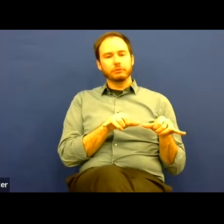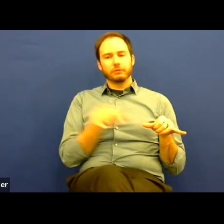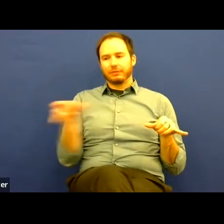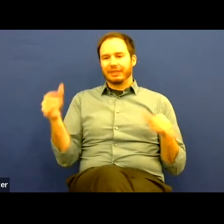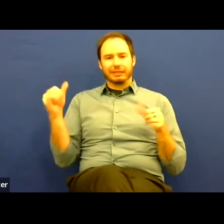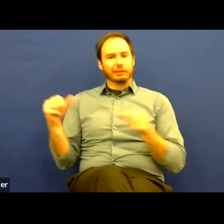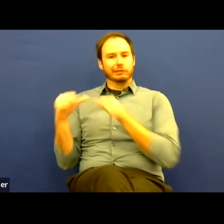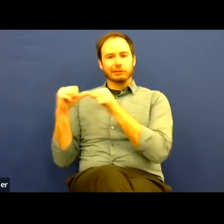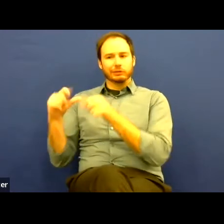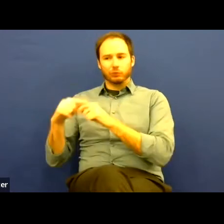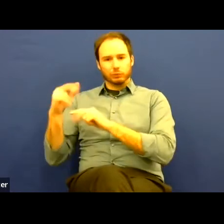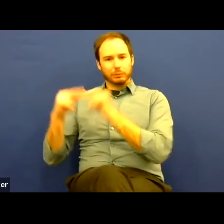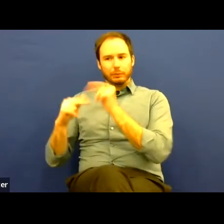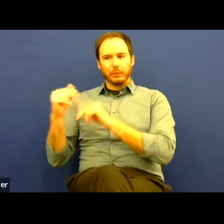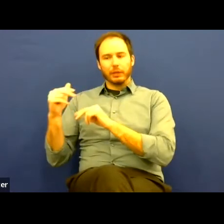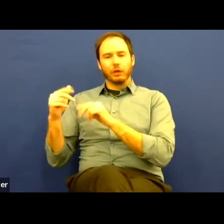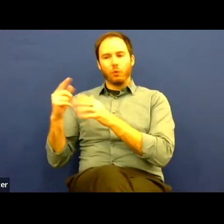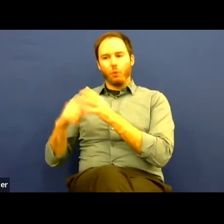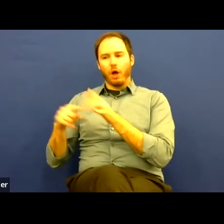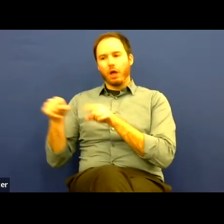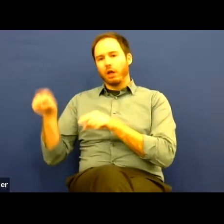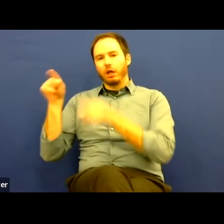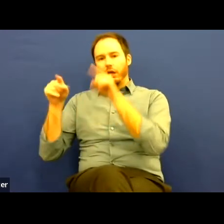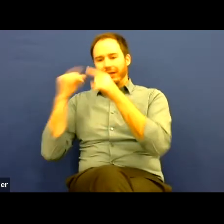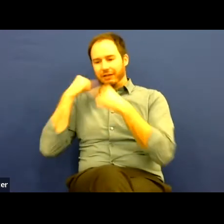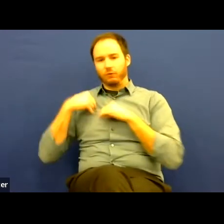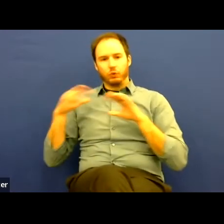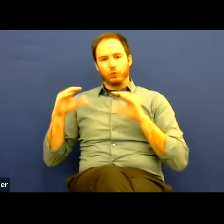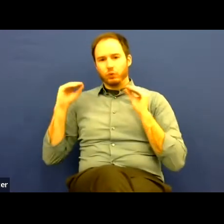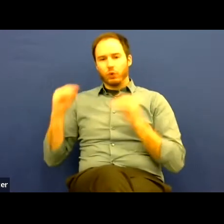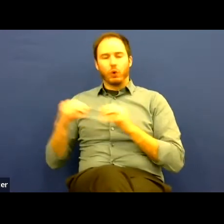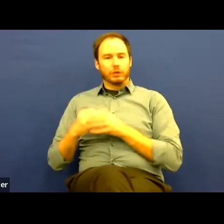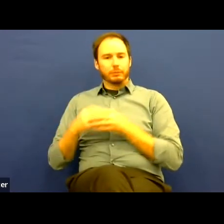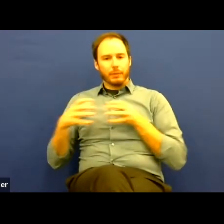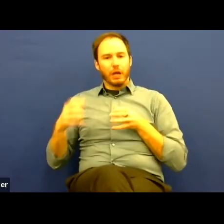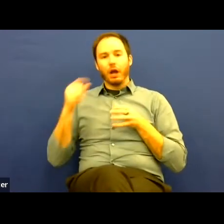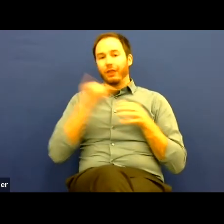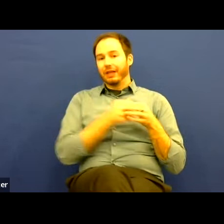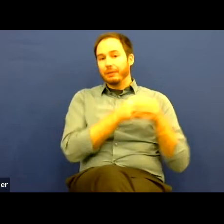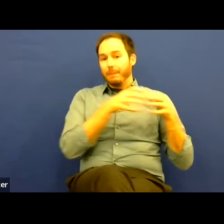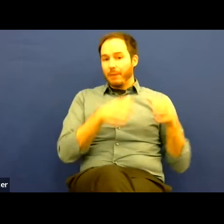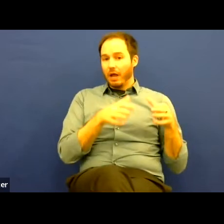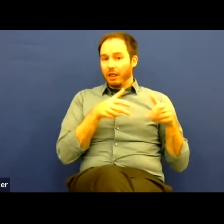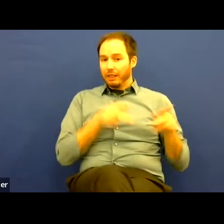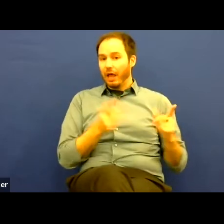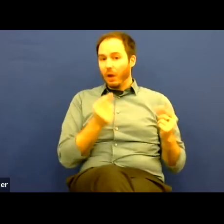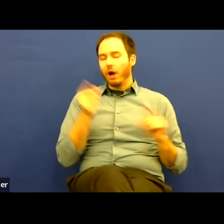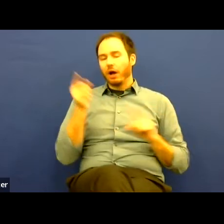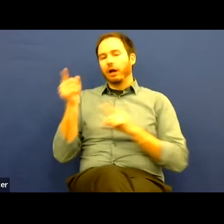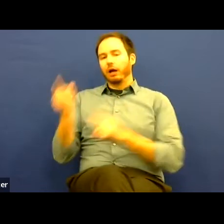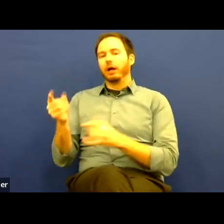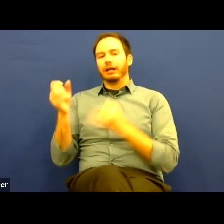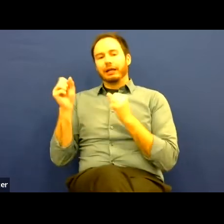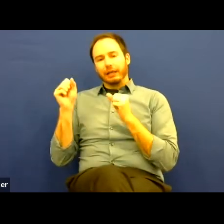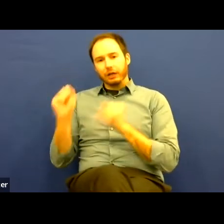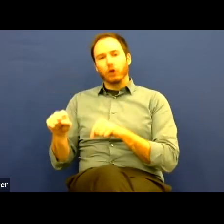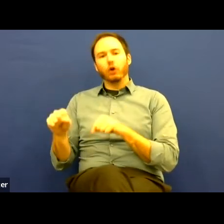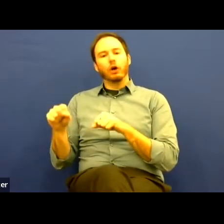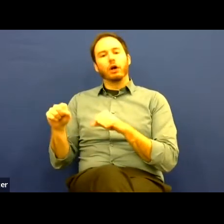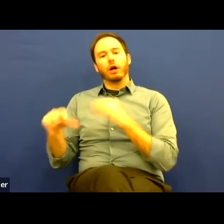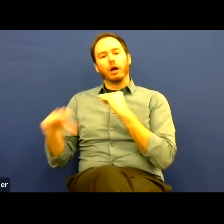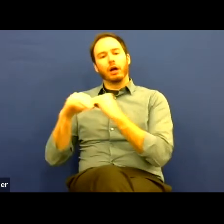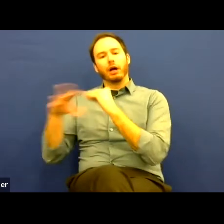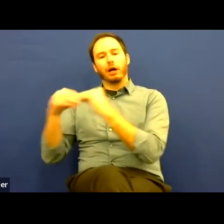they can still build to their underlying zones as if we didn't do this expansion. What the expansion allows them to do is it allows some